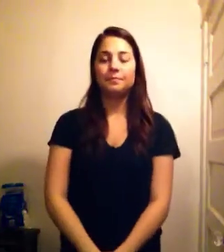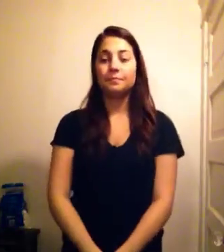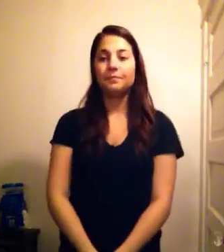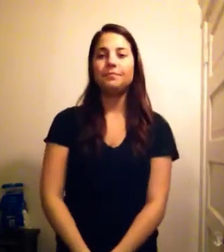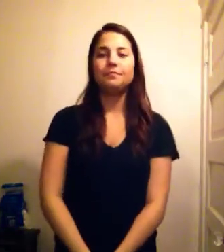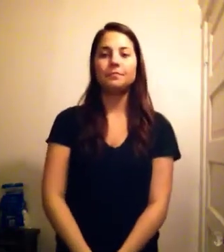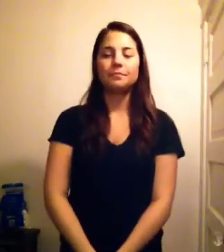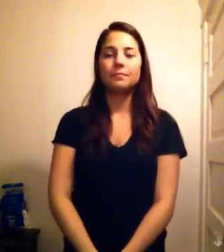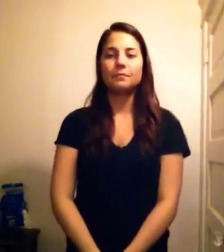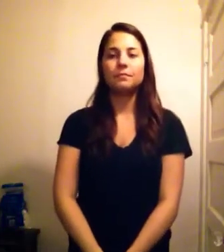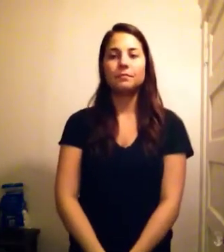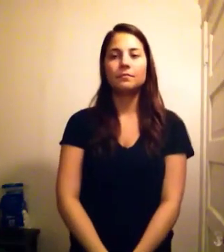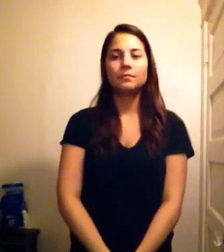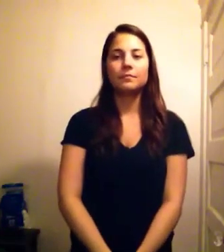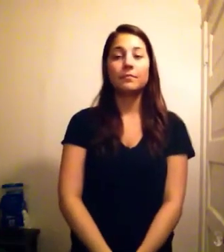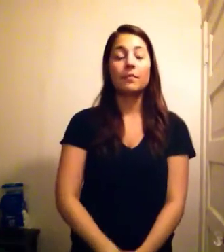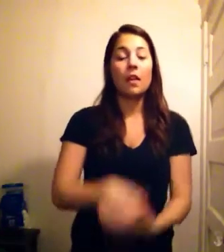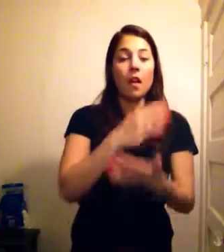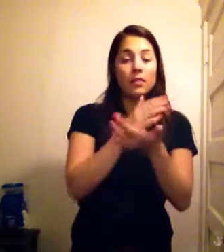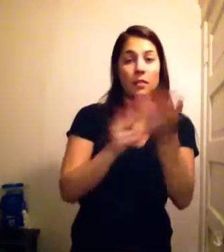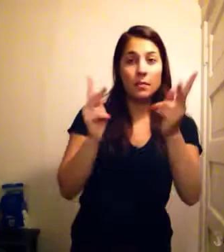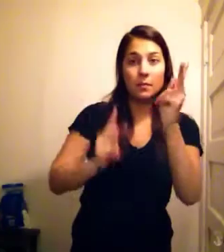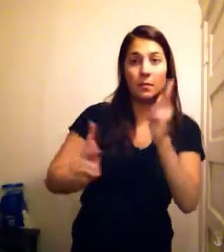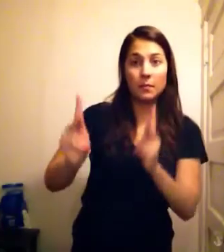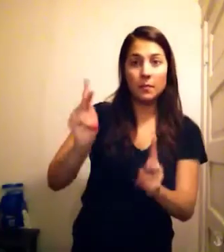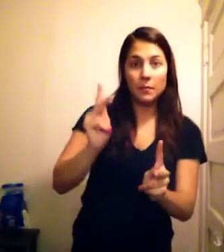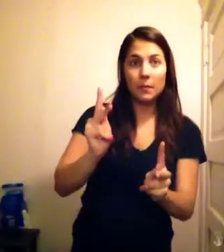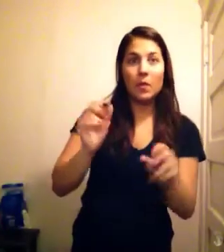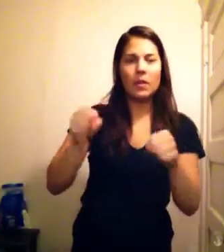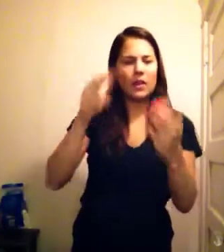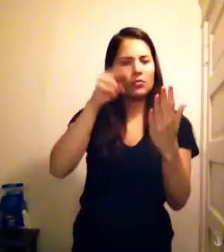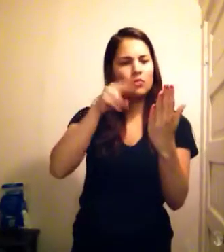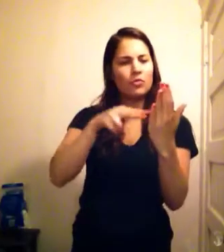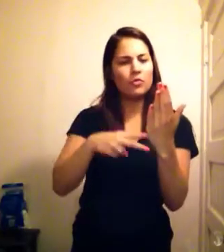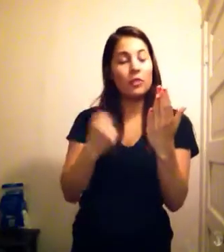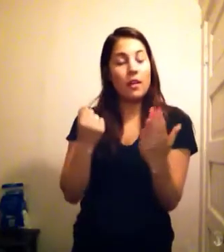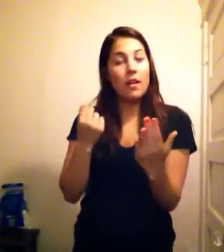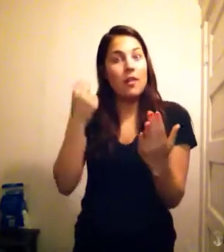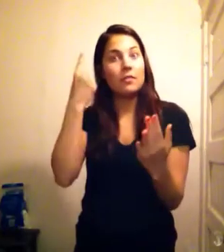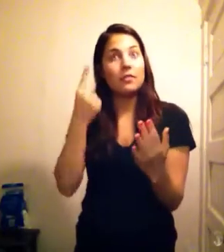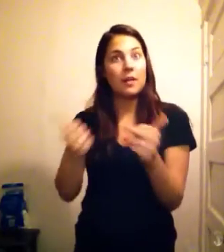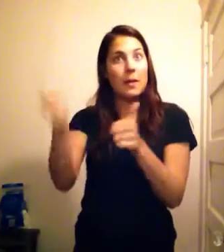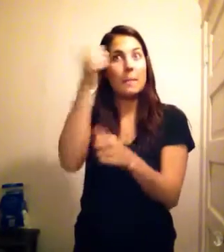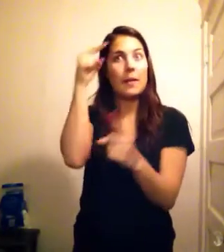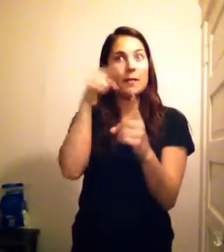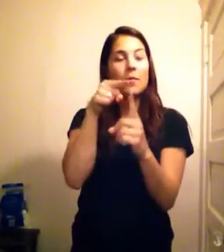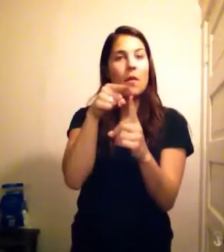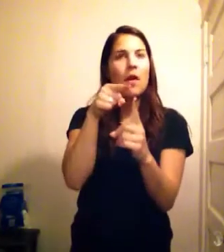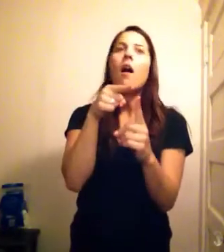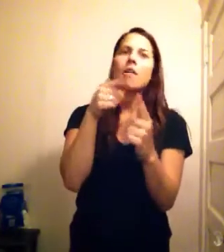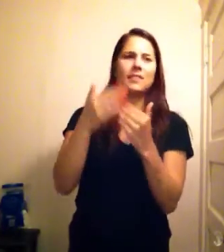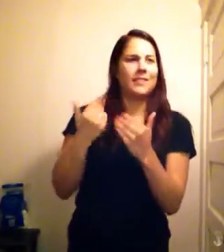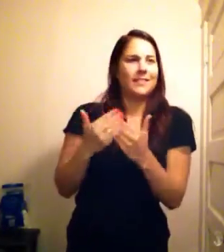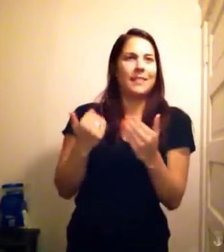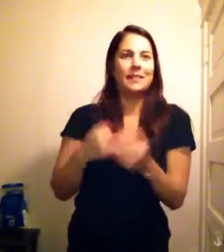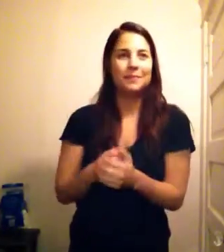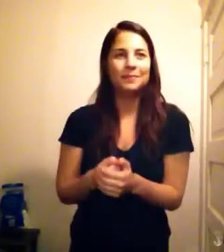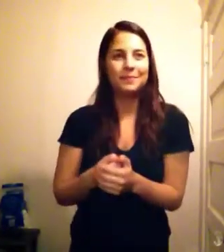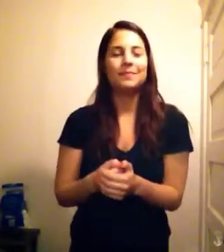Some people are naturally good at finding the gist of a written piece. And the people we find with the most talent for this tend to be dyslexic.